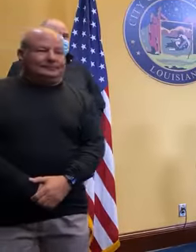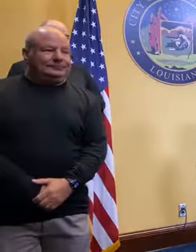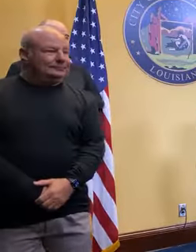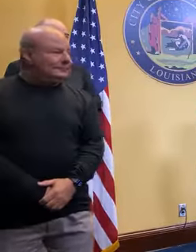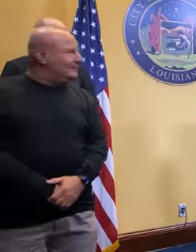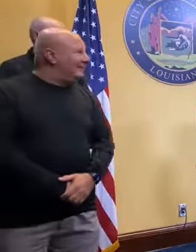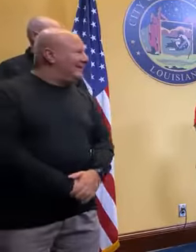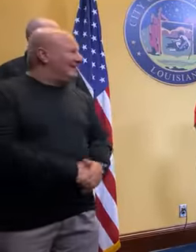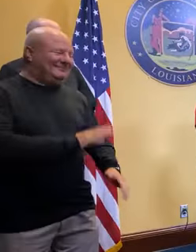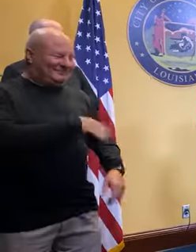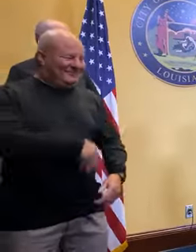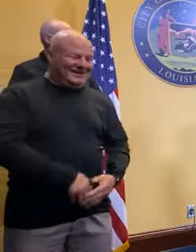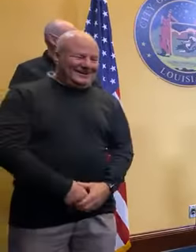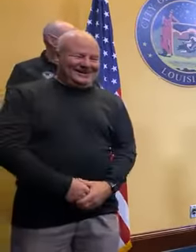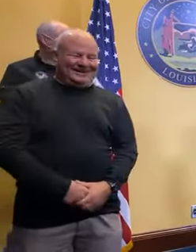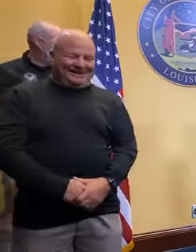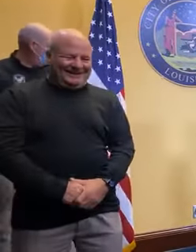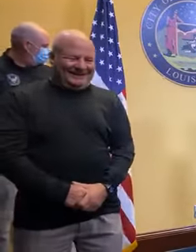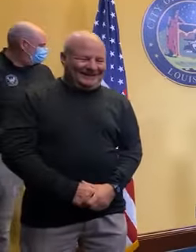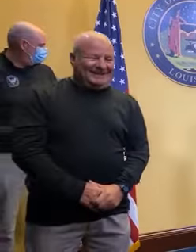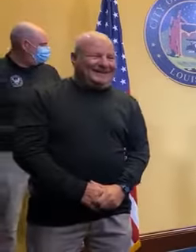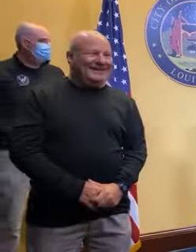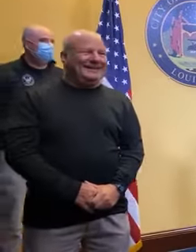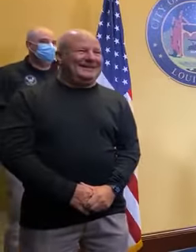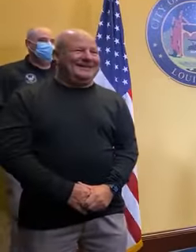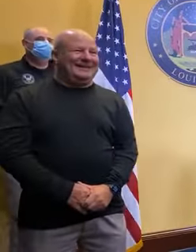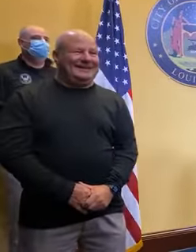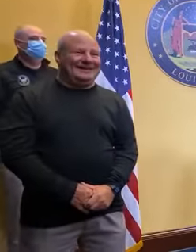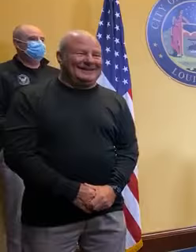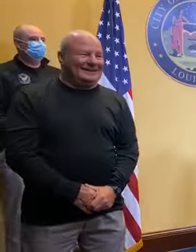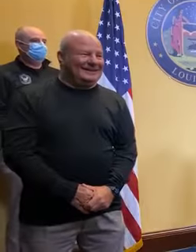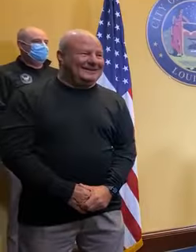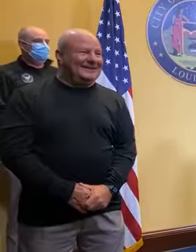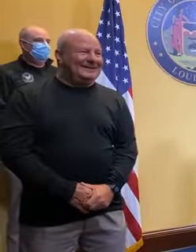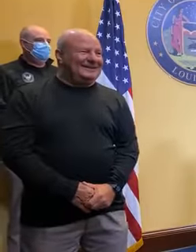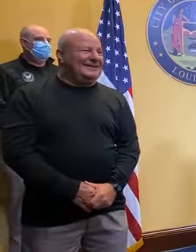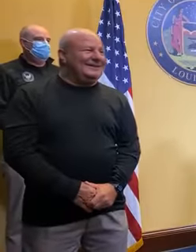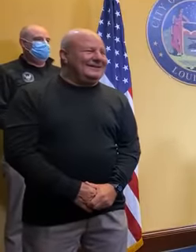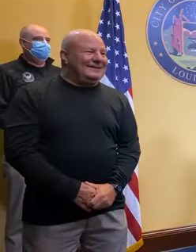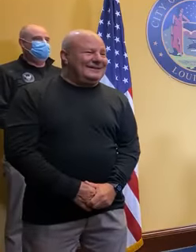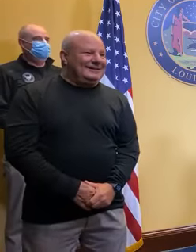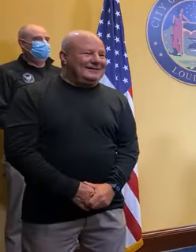I was gonna put it on, but I hadn't worn it before, so I'm like, I don't know if I can talk or not.